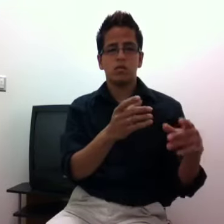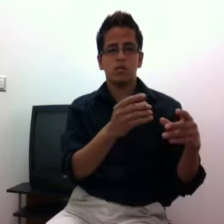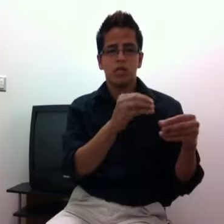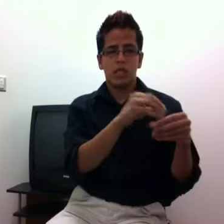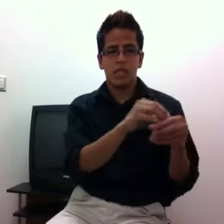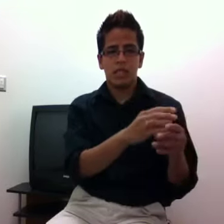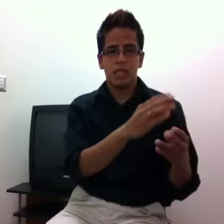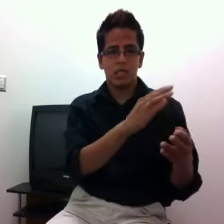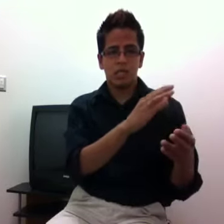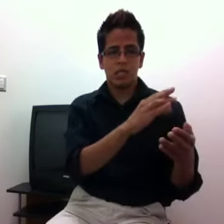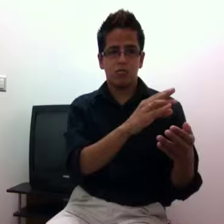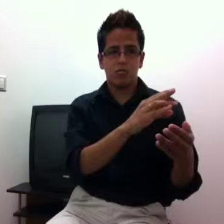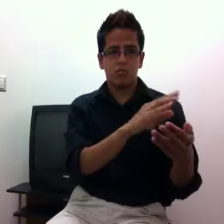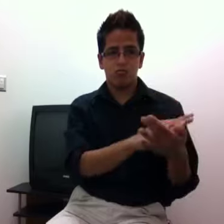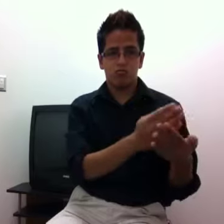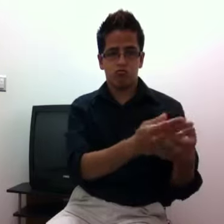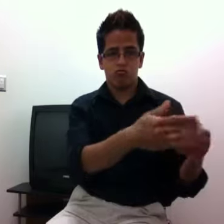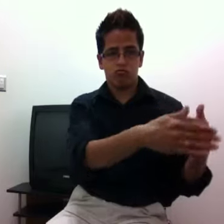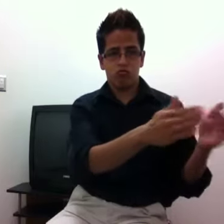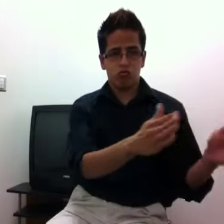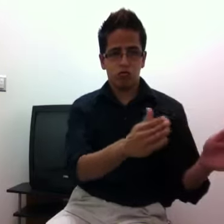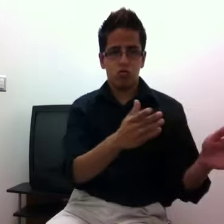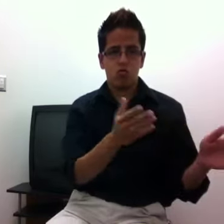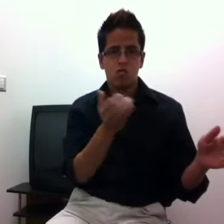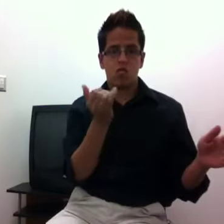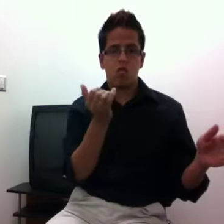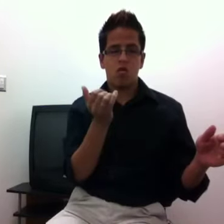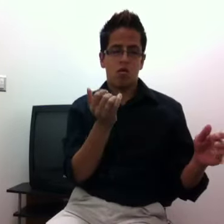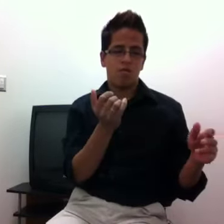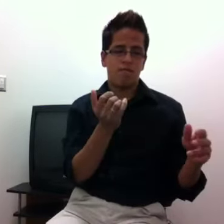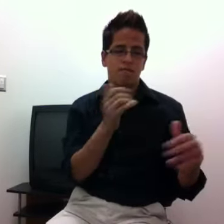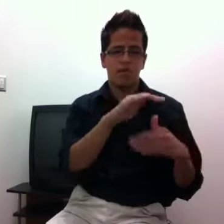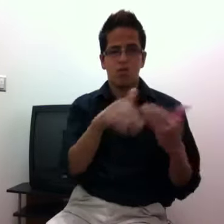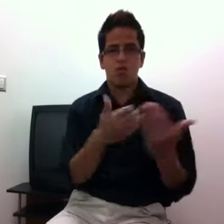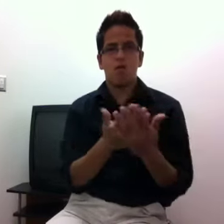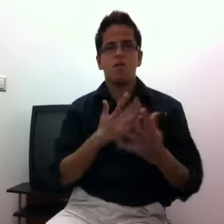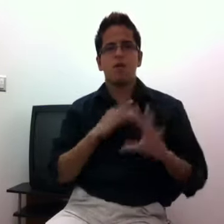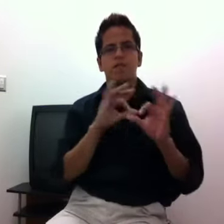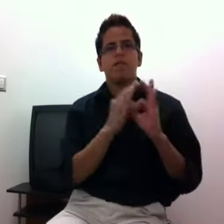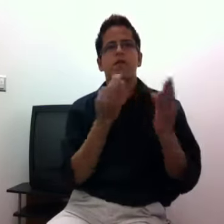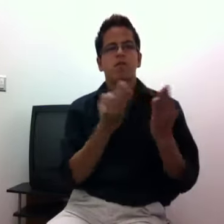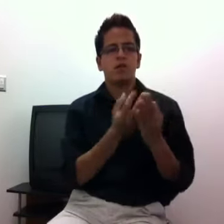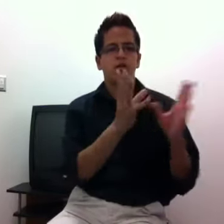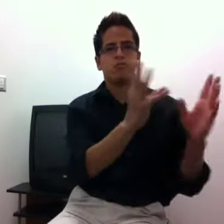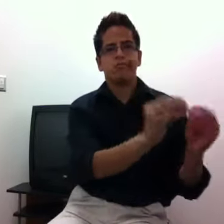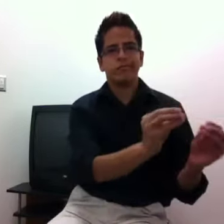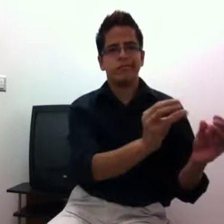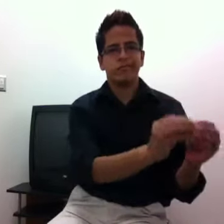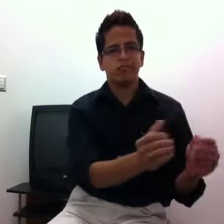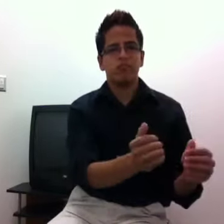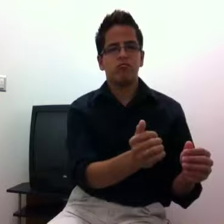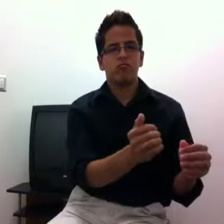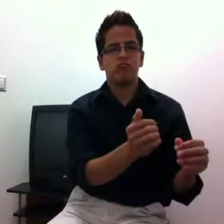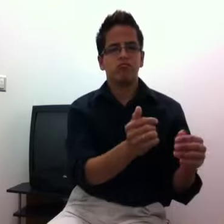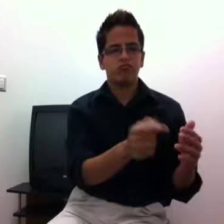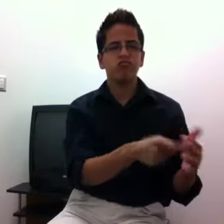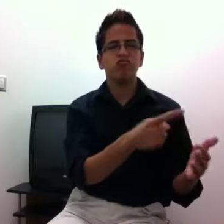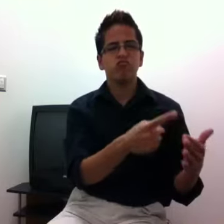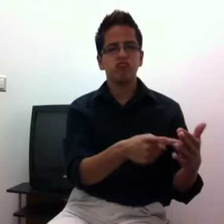we try and keep the same tradition that we had in my grandmother's time of meeting on Sunday evening and having a family meal